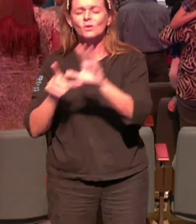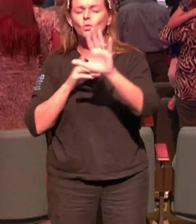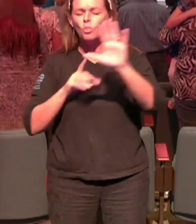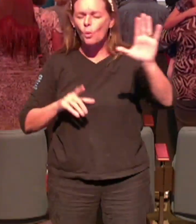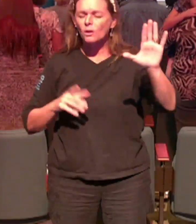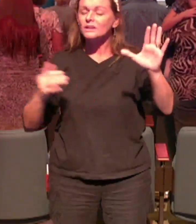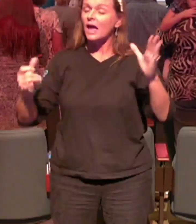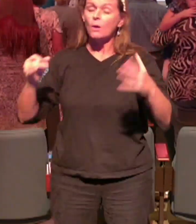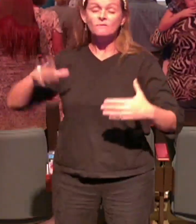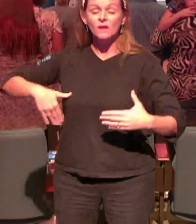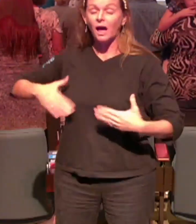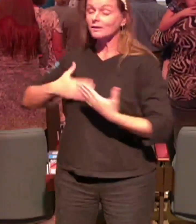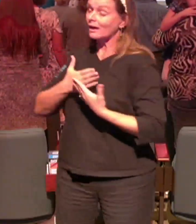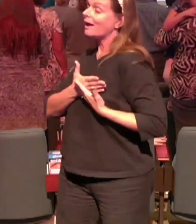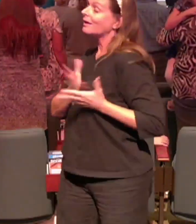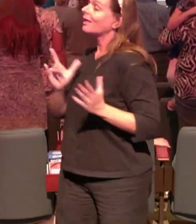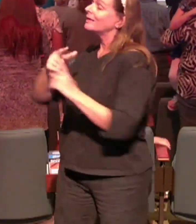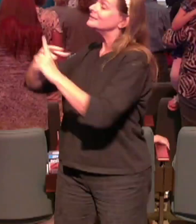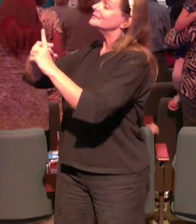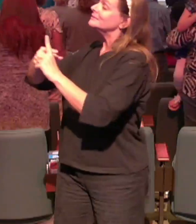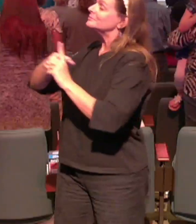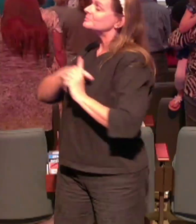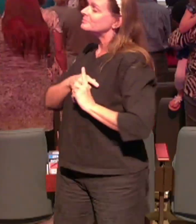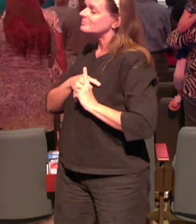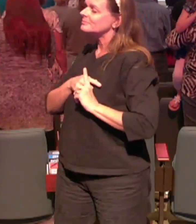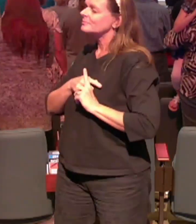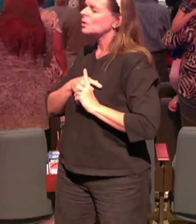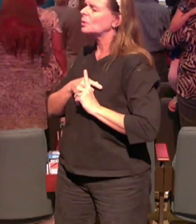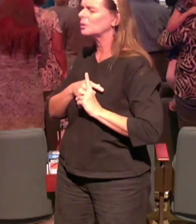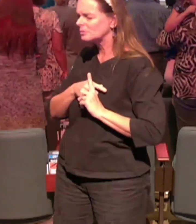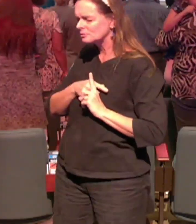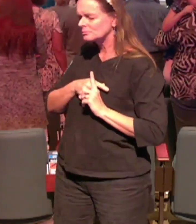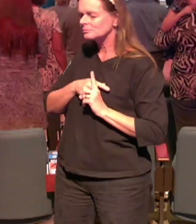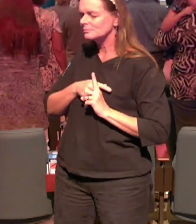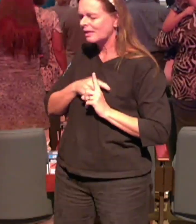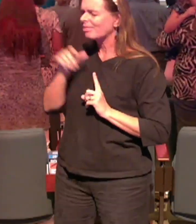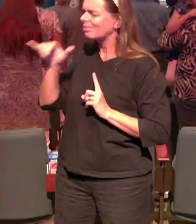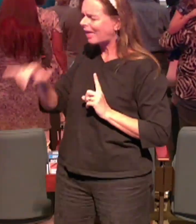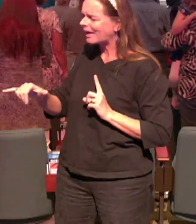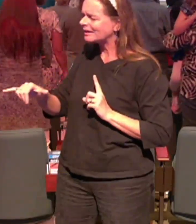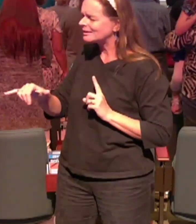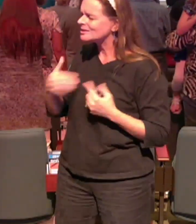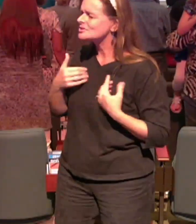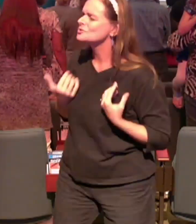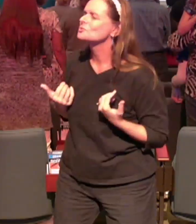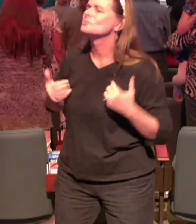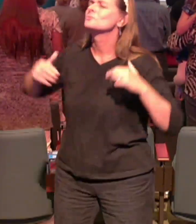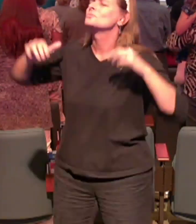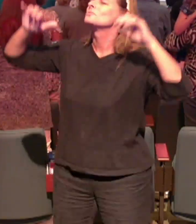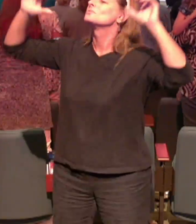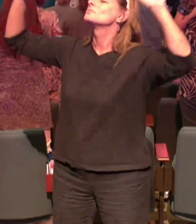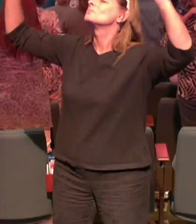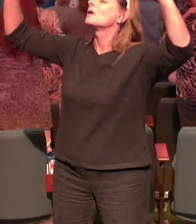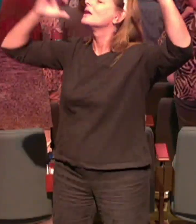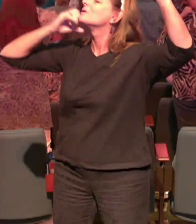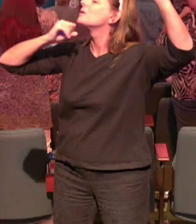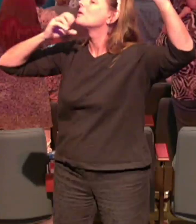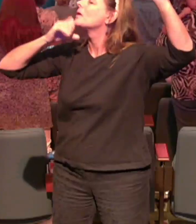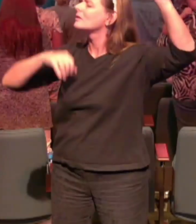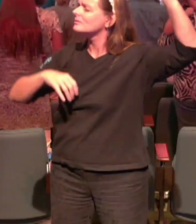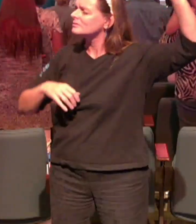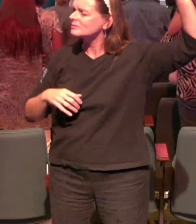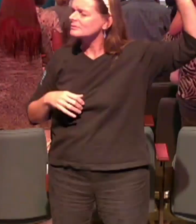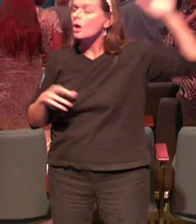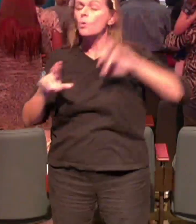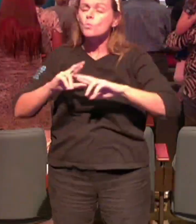prayer of a fresh start, a prayer of a right relationship with God, a prayer of surrender of my life to God, right where you are, would you slip your hand up and